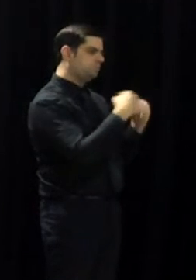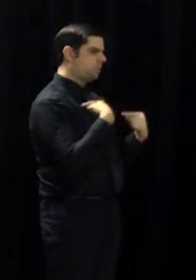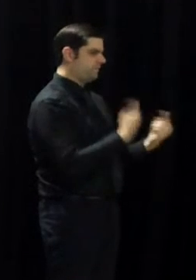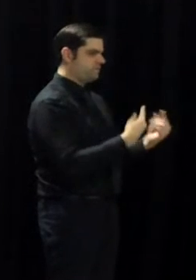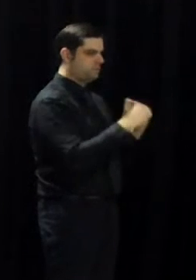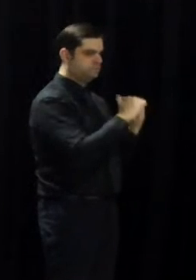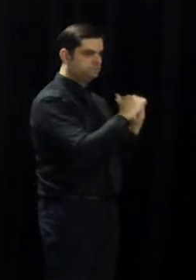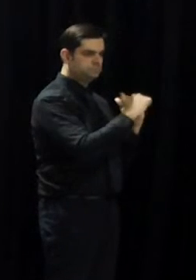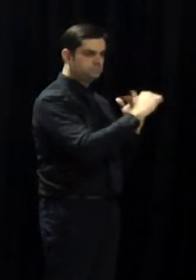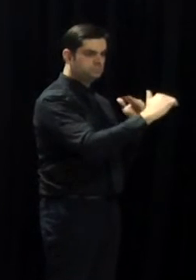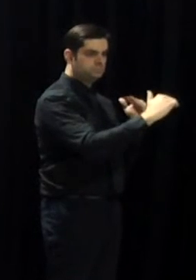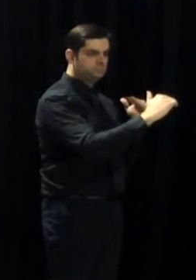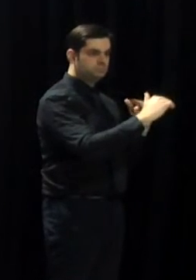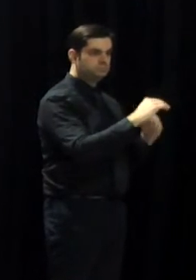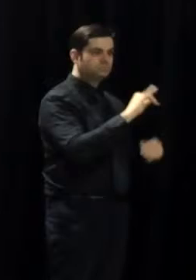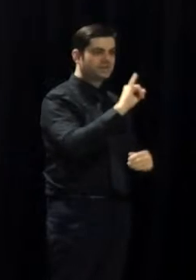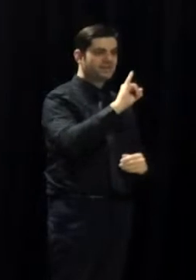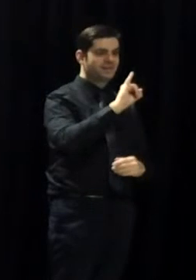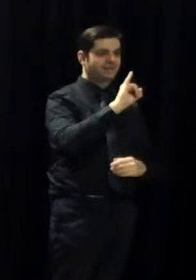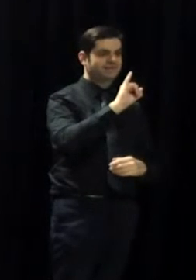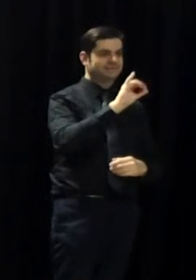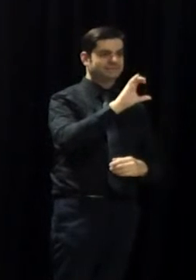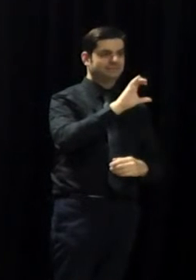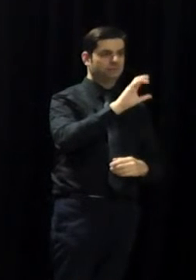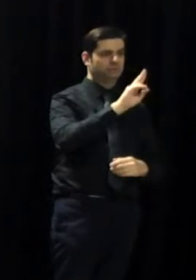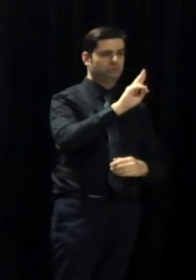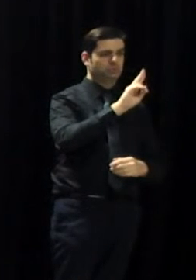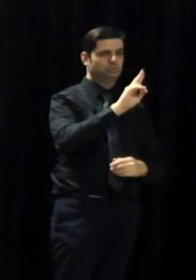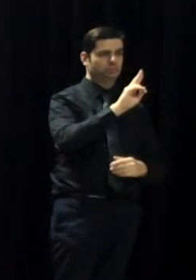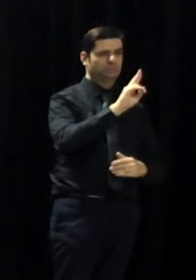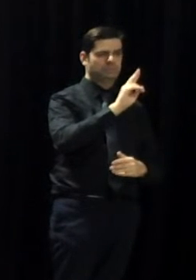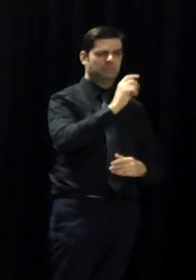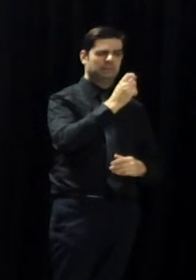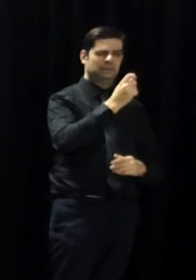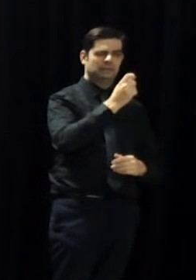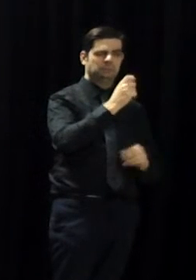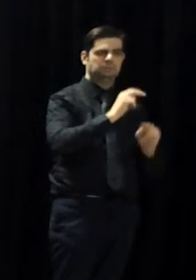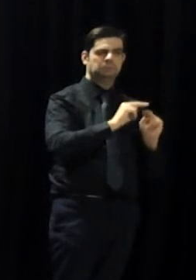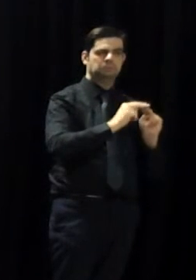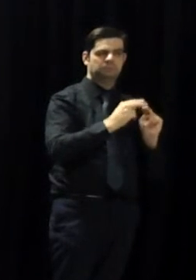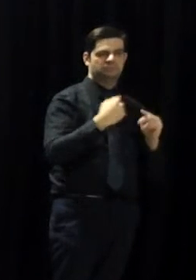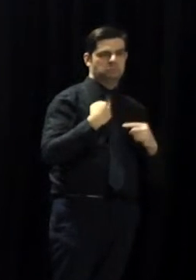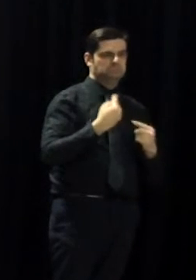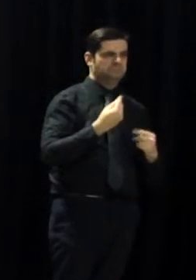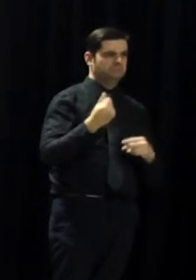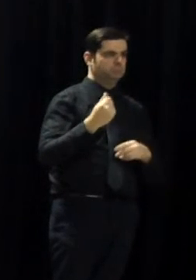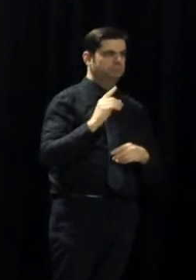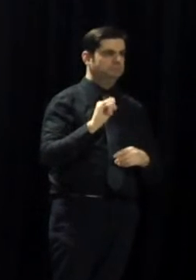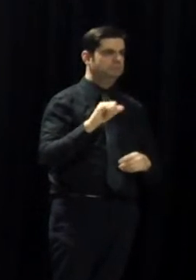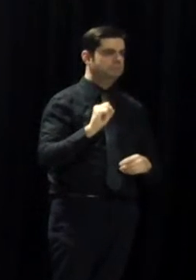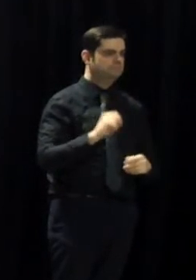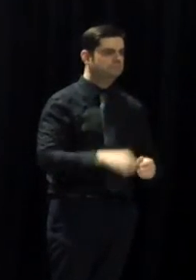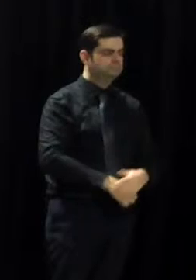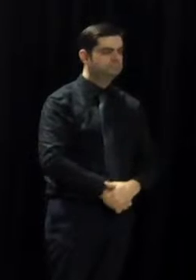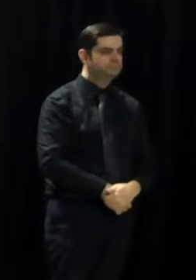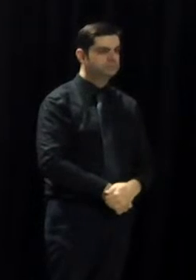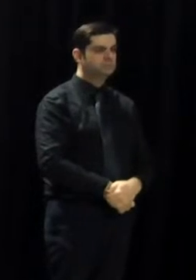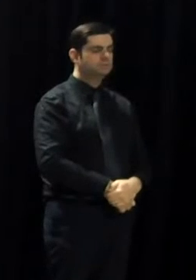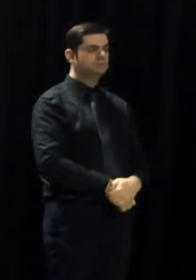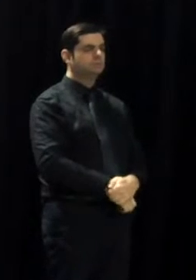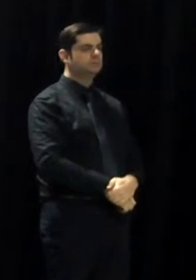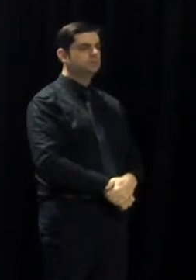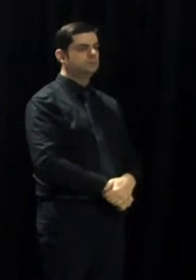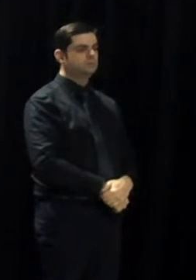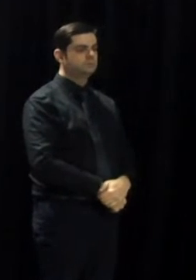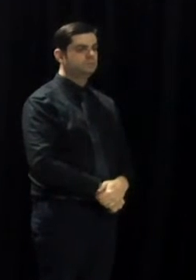actually maybe down a little bit over the last 7 days. But certainly you can't get to that